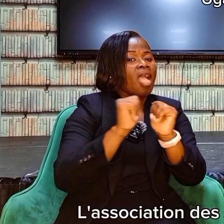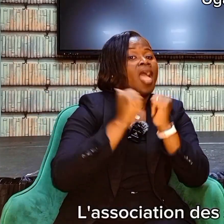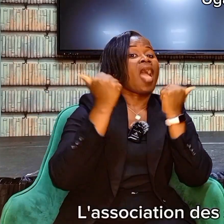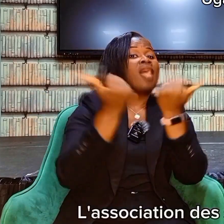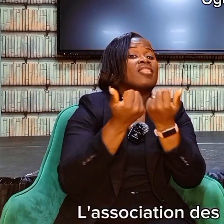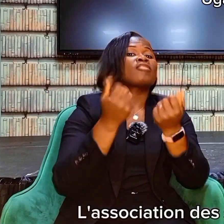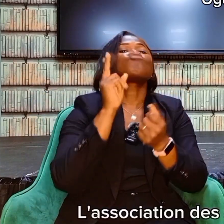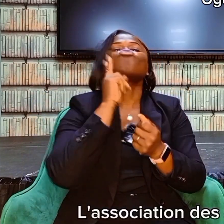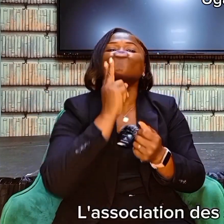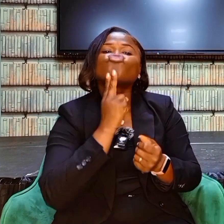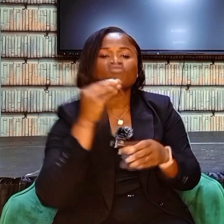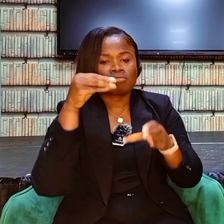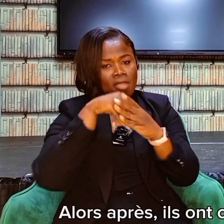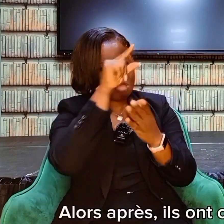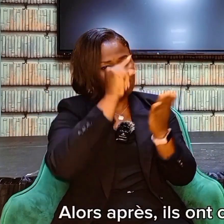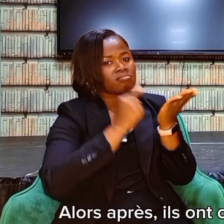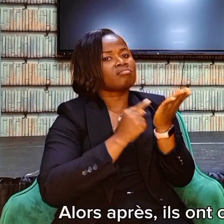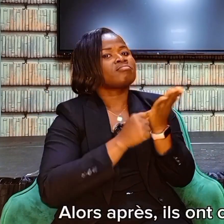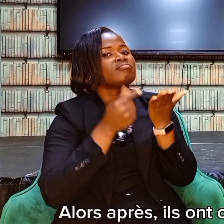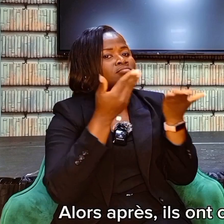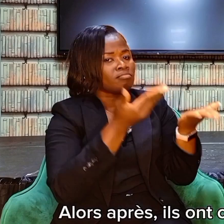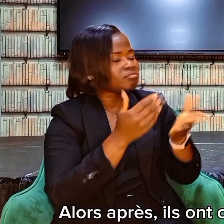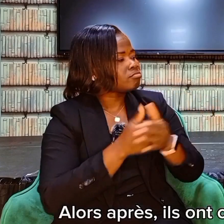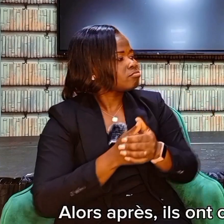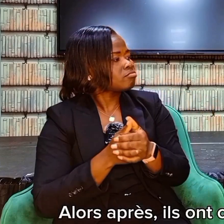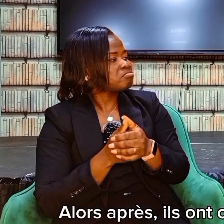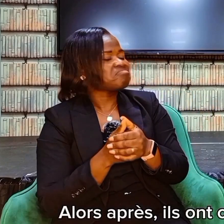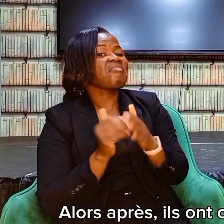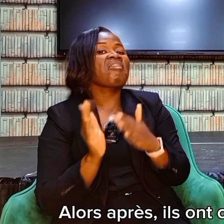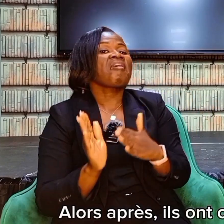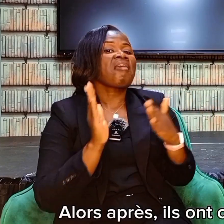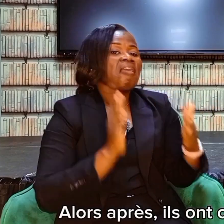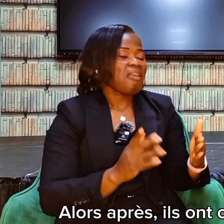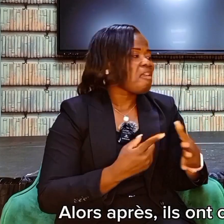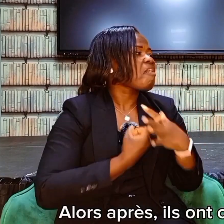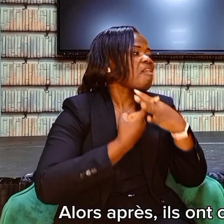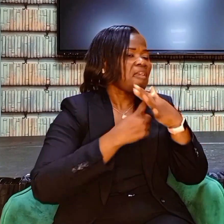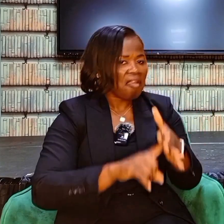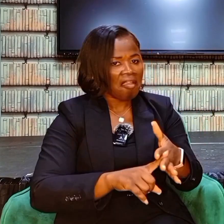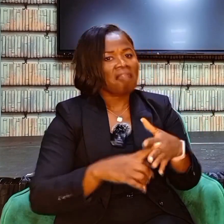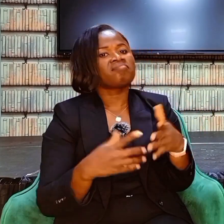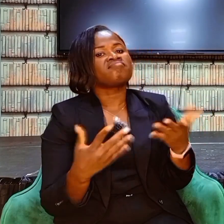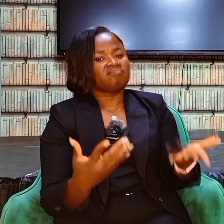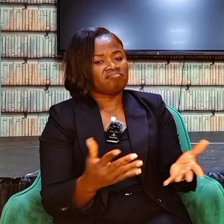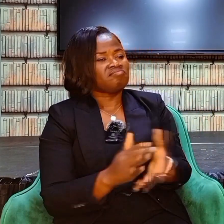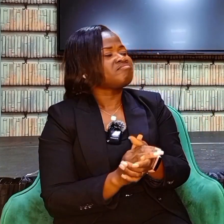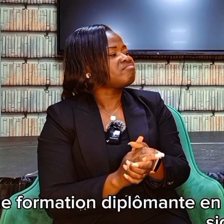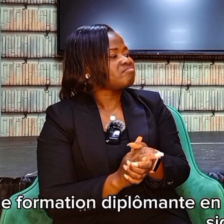People in Uganda. So afterwards, they started a diploma